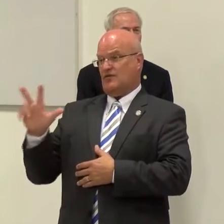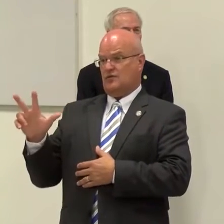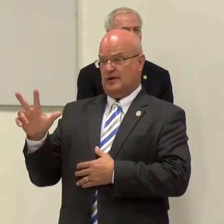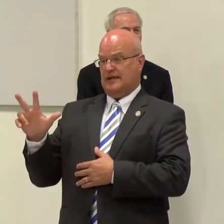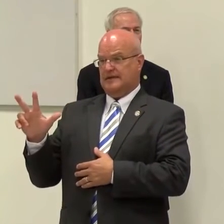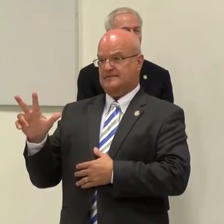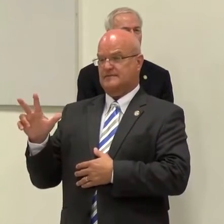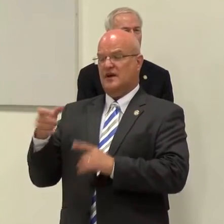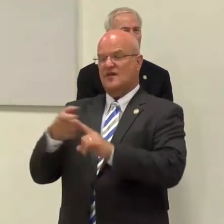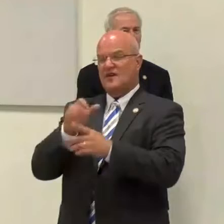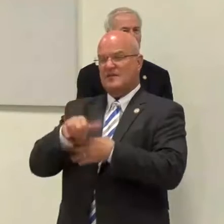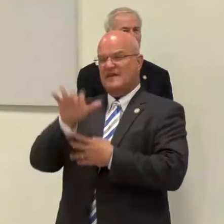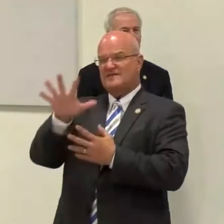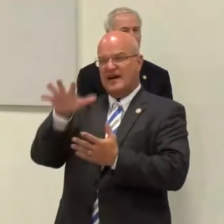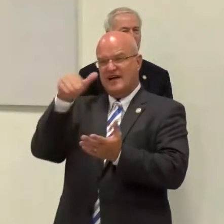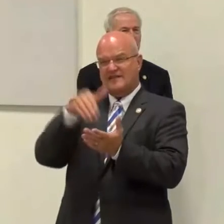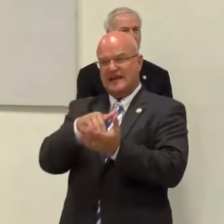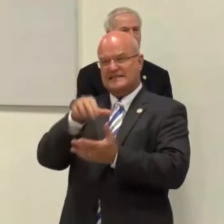26,803. Of those,